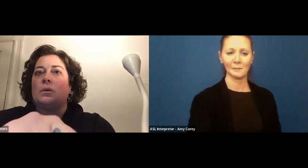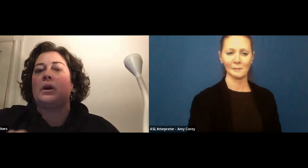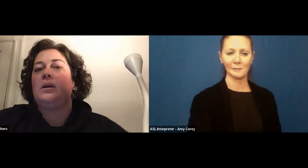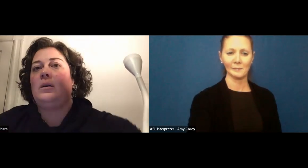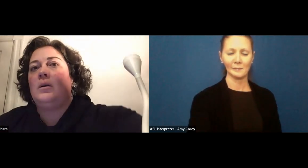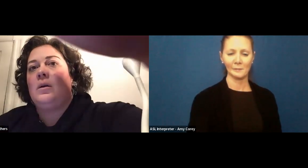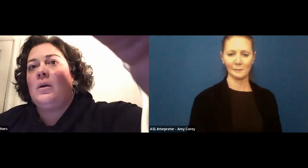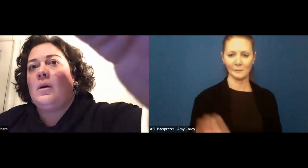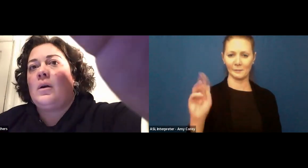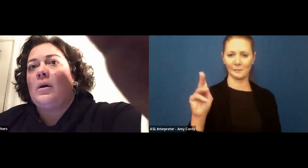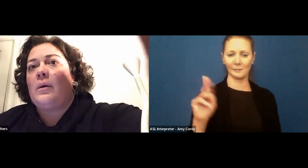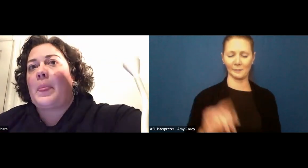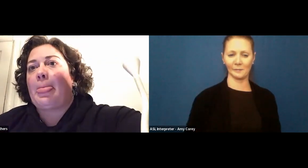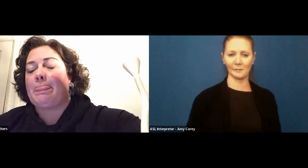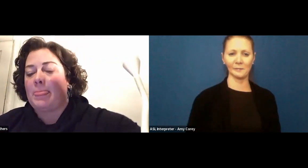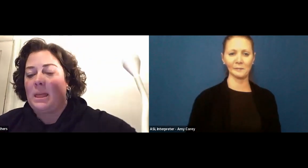Okay.